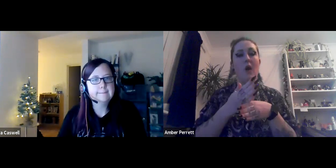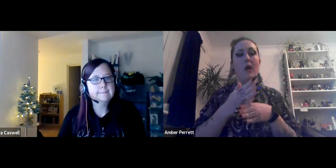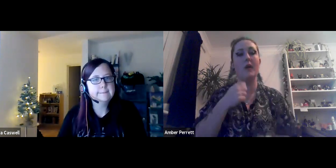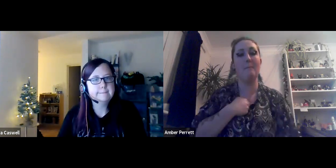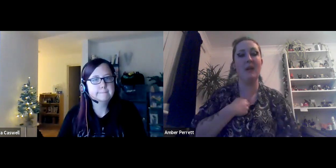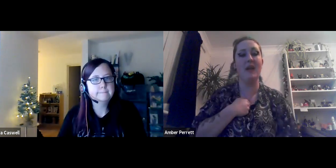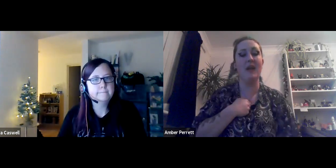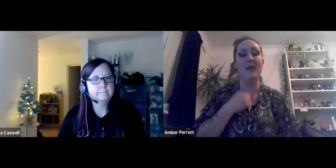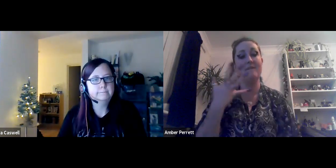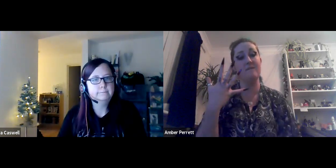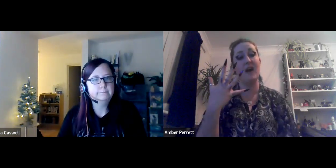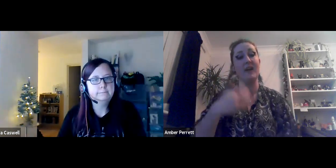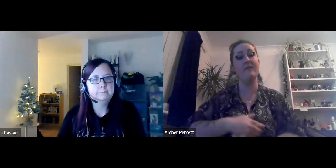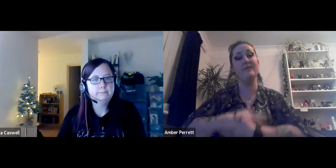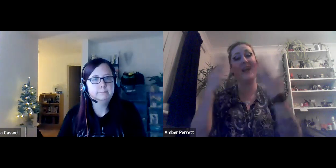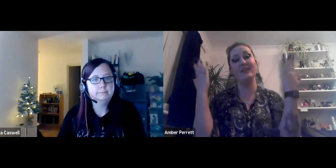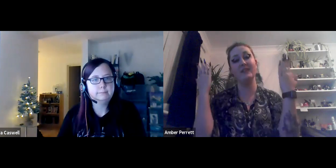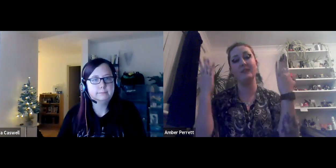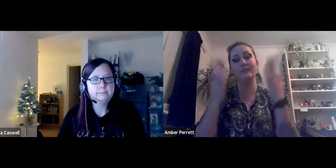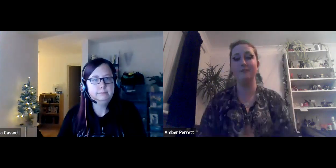work me 5 days.